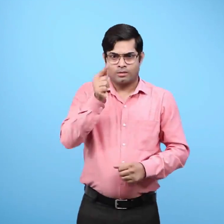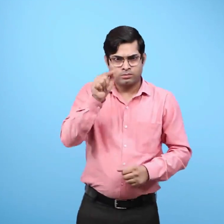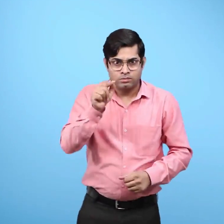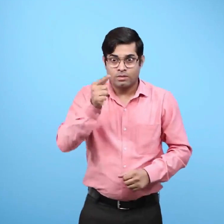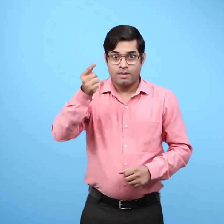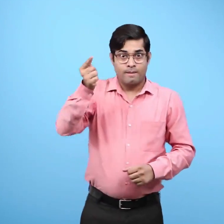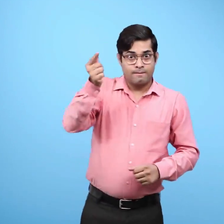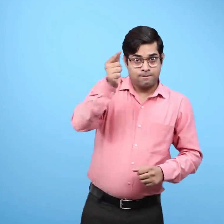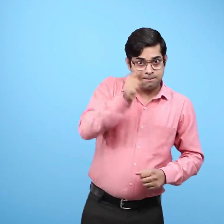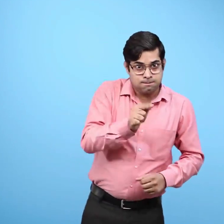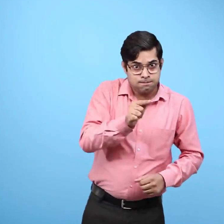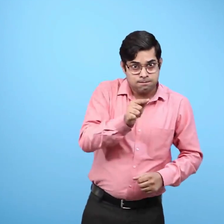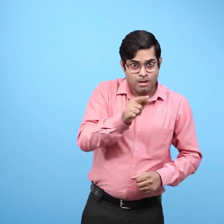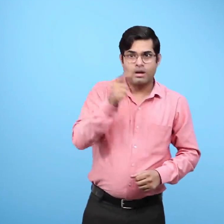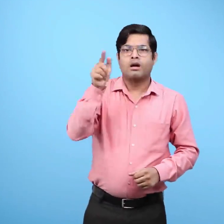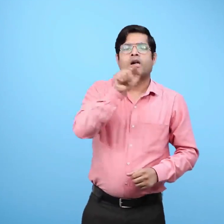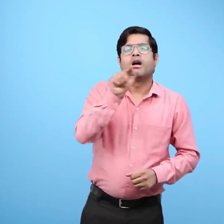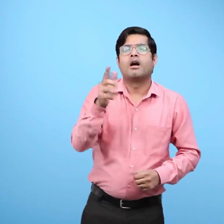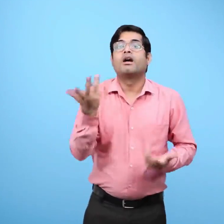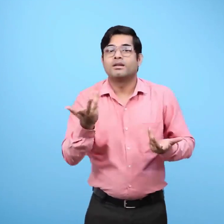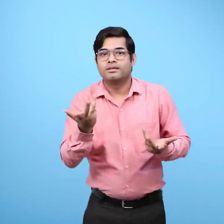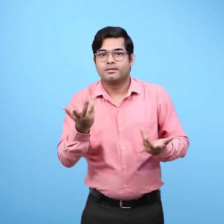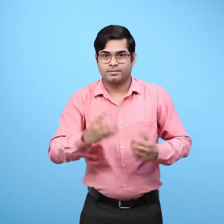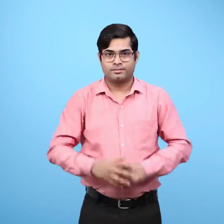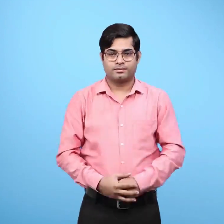Which two branches have the biggest angle?